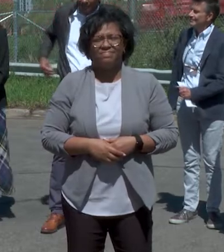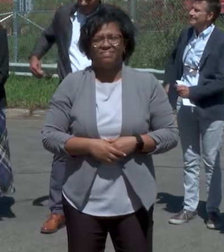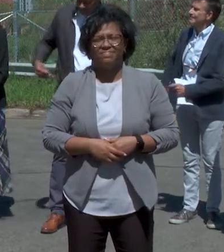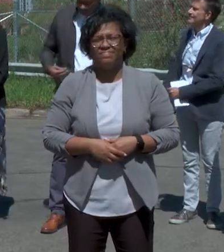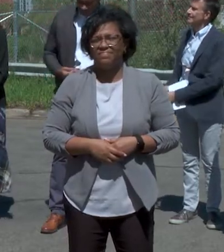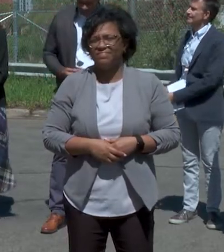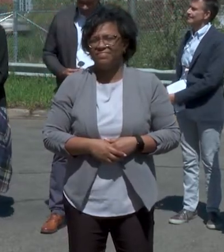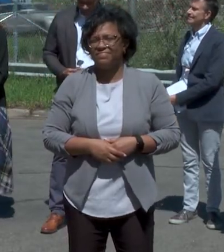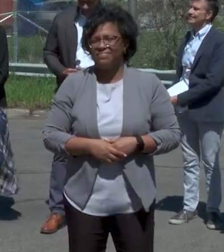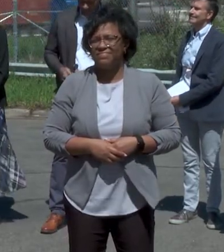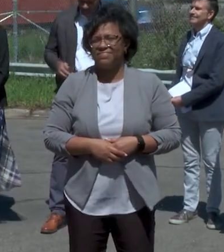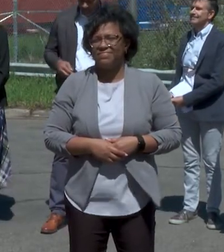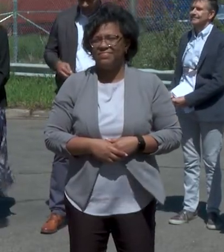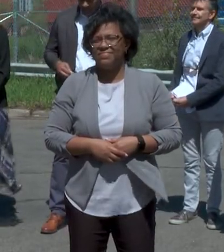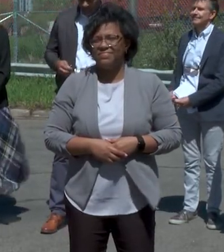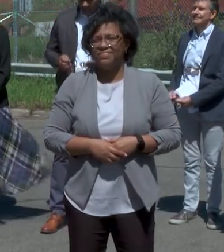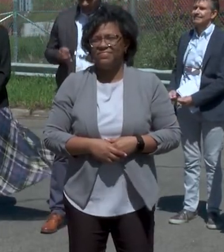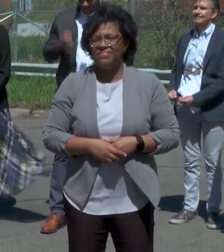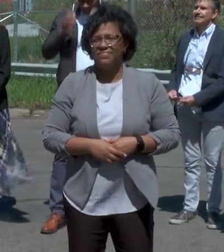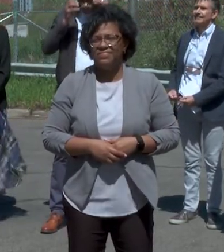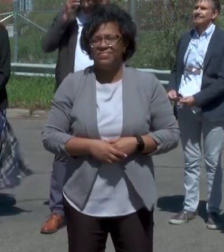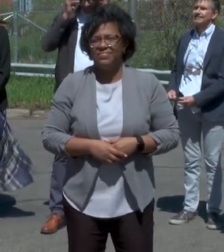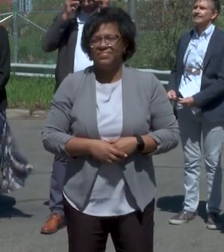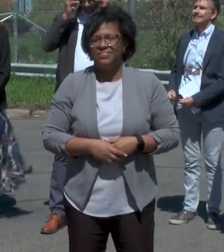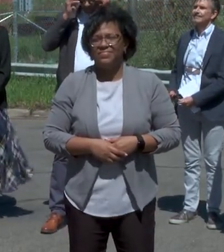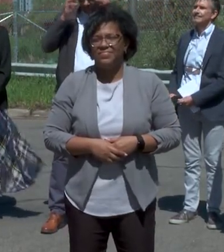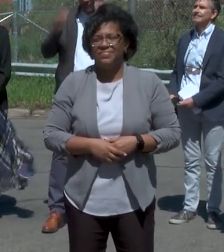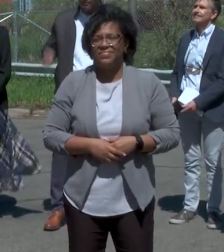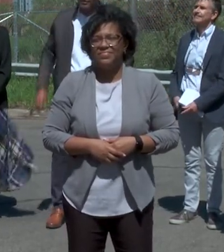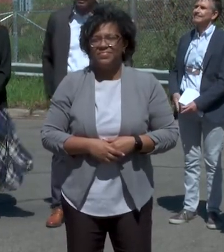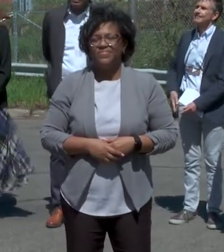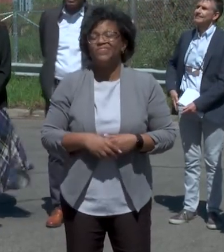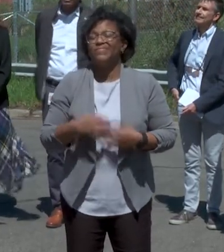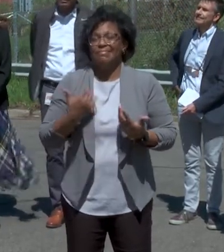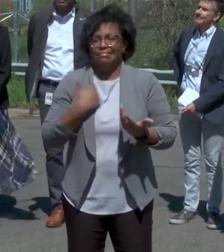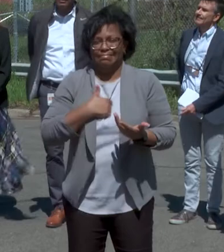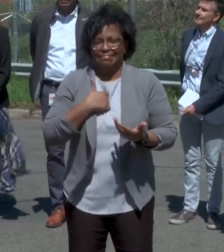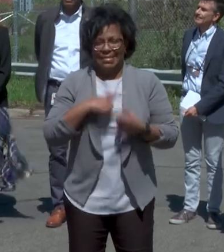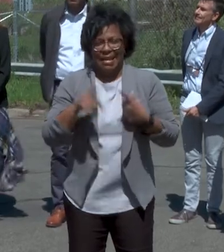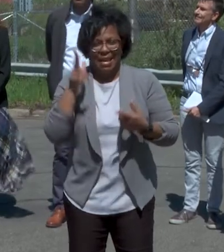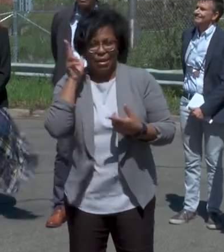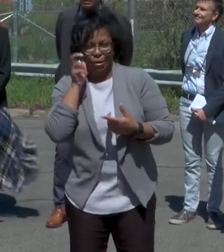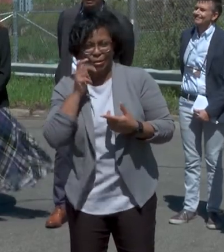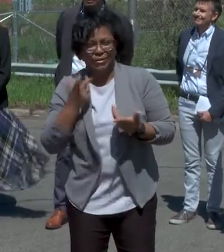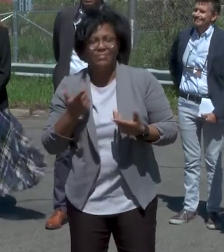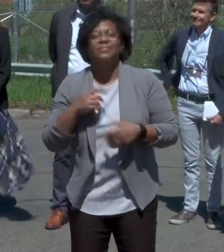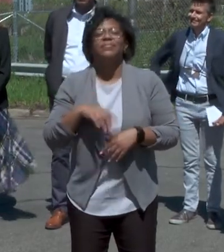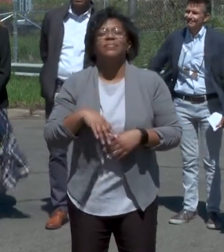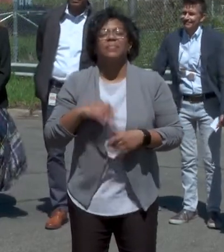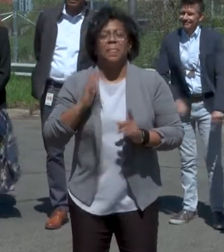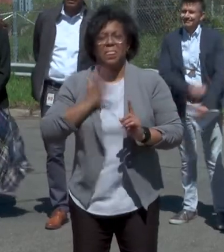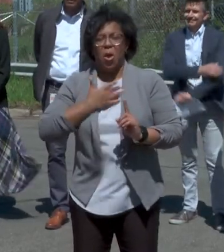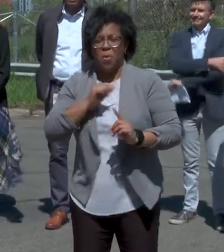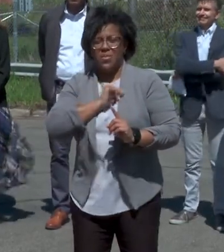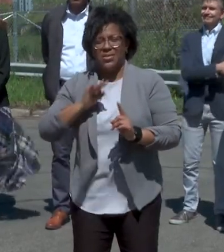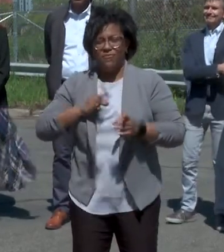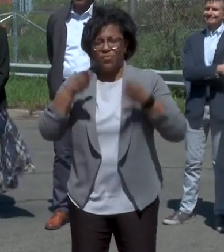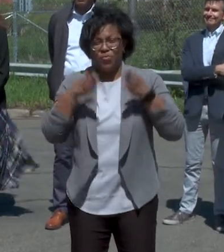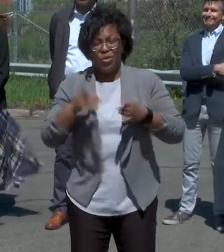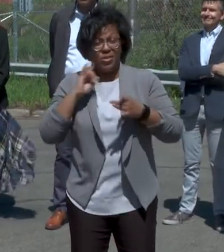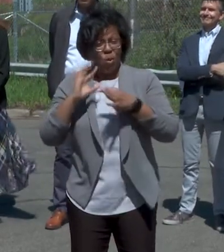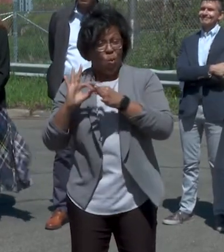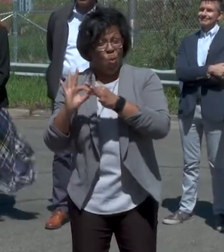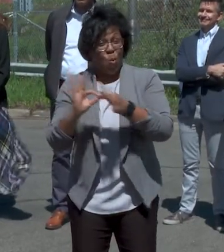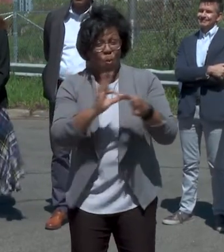to be hired this year. This person will coordinate outreach and stewardship programs for all ages for tree care,